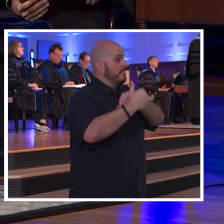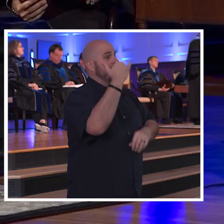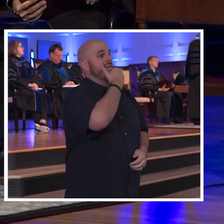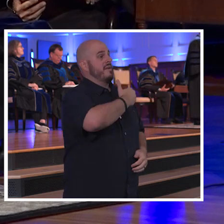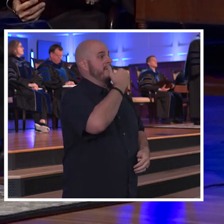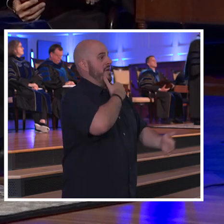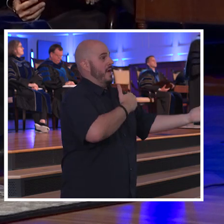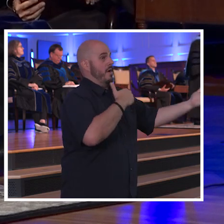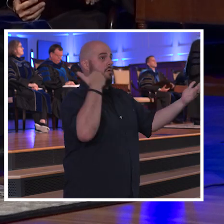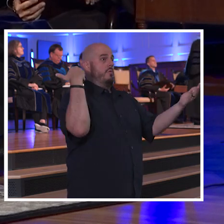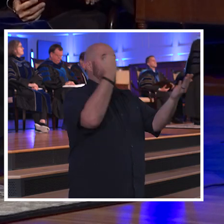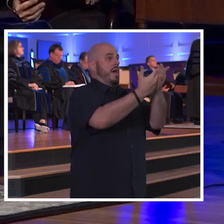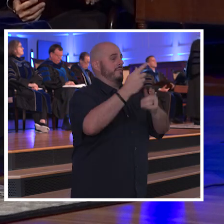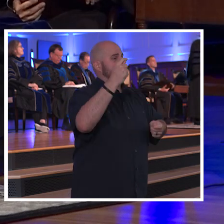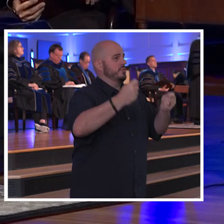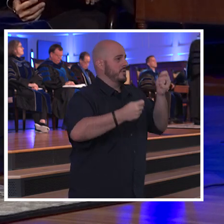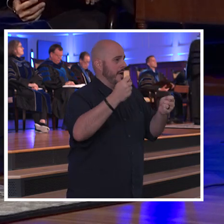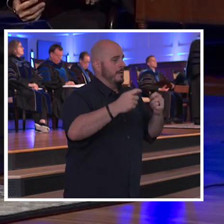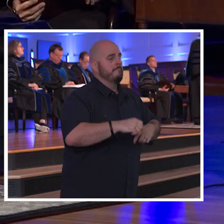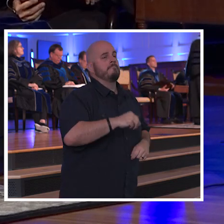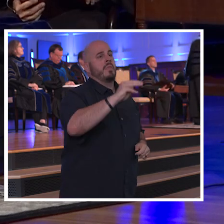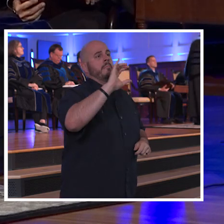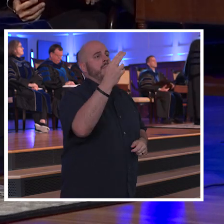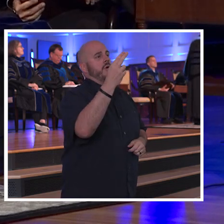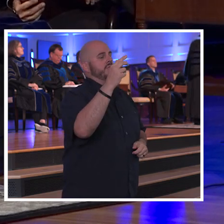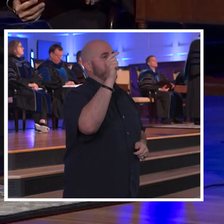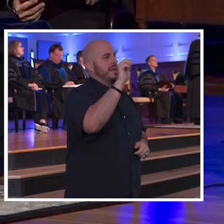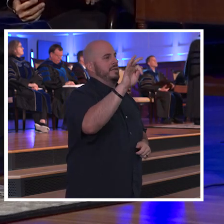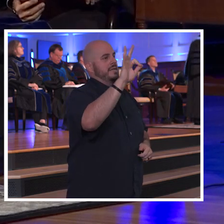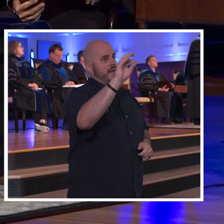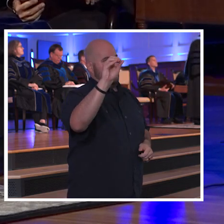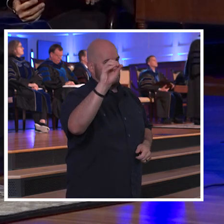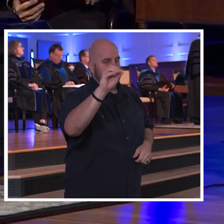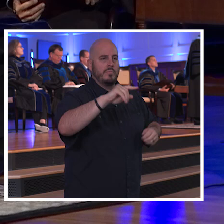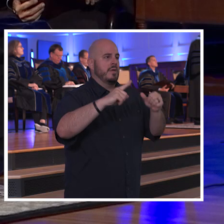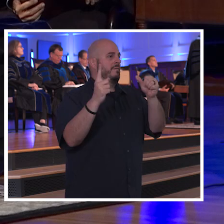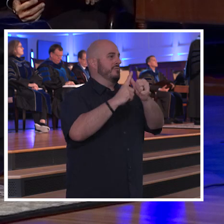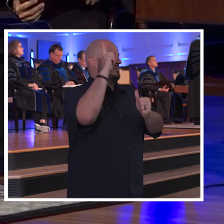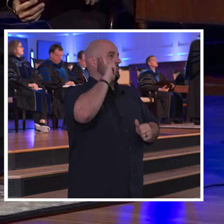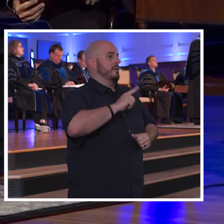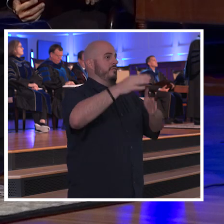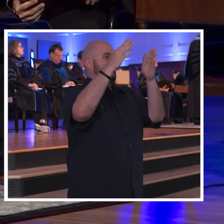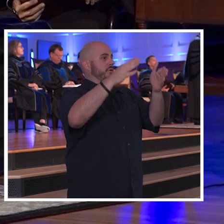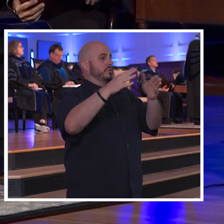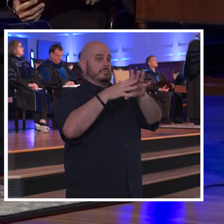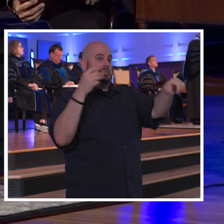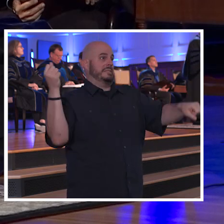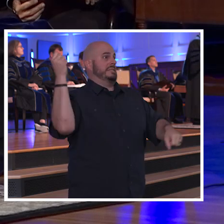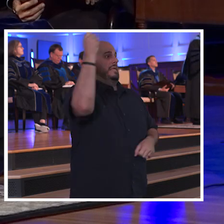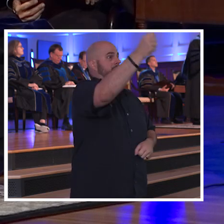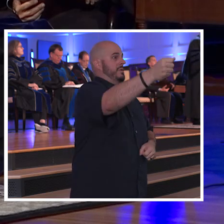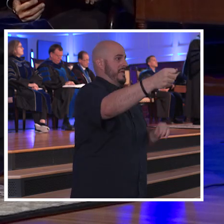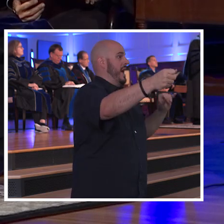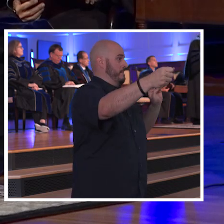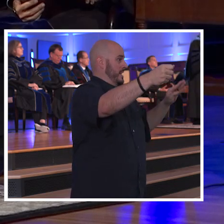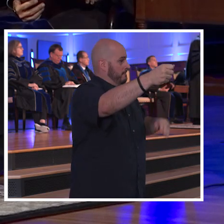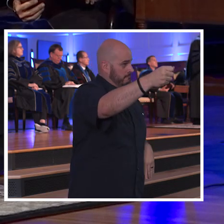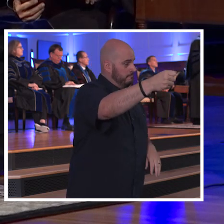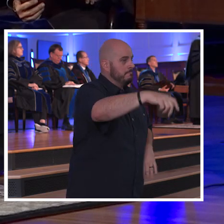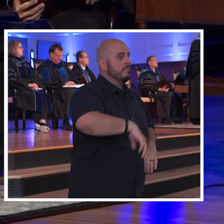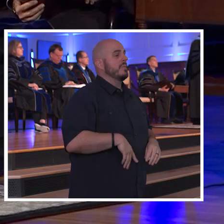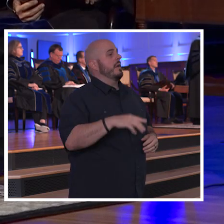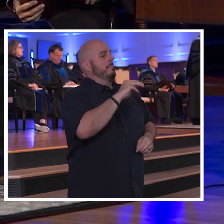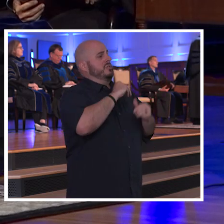in Trinidad in March of 1990, the first deaf person ever sent by the IMB as a missionary. Through